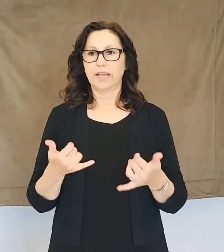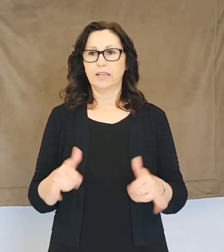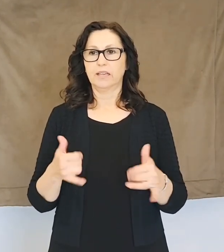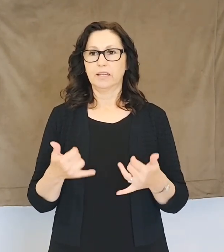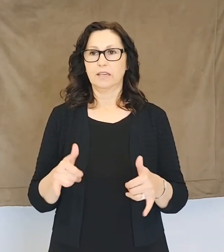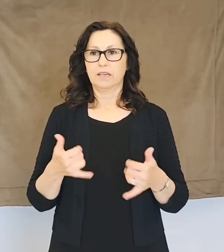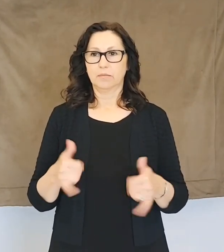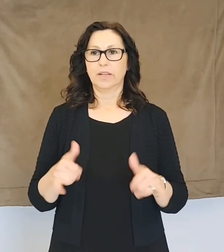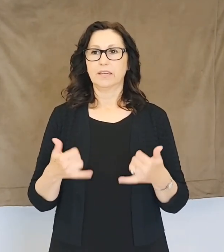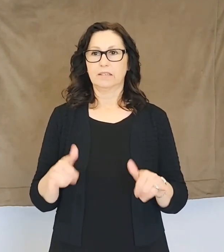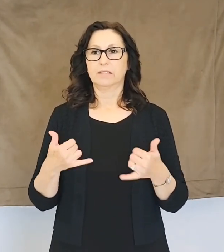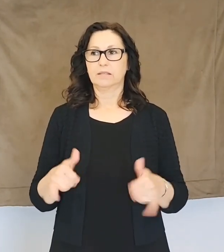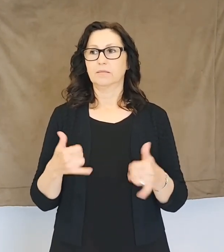play.